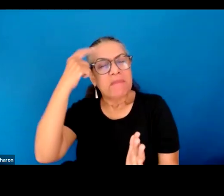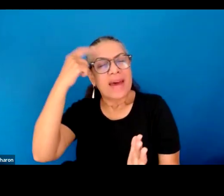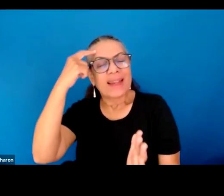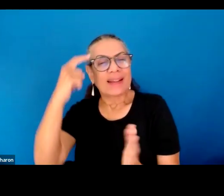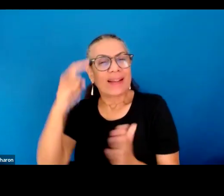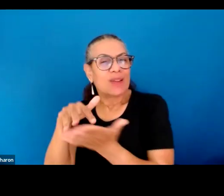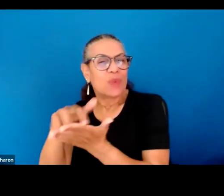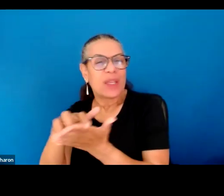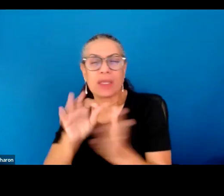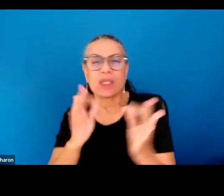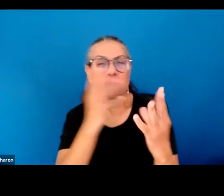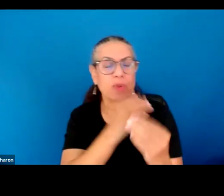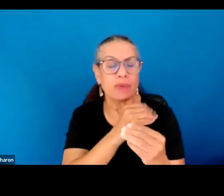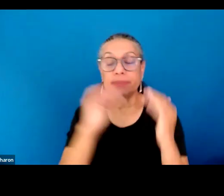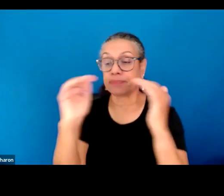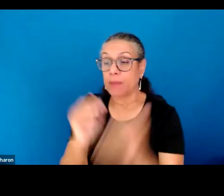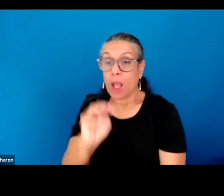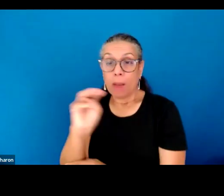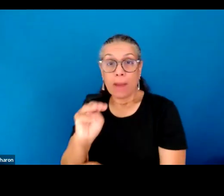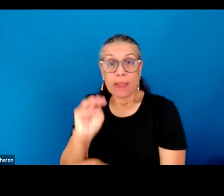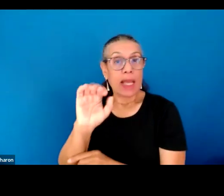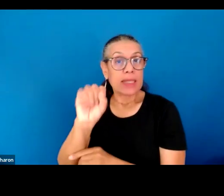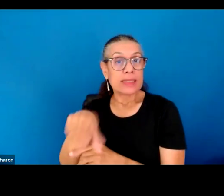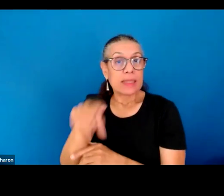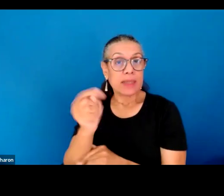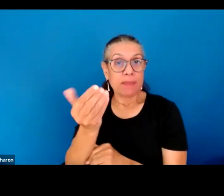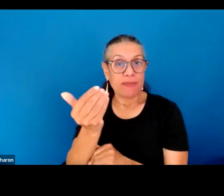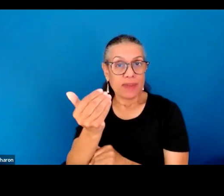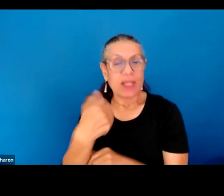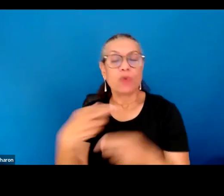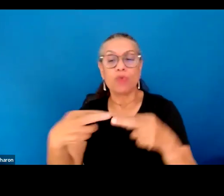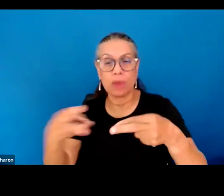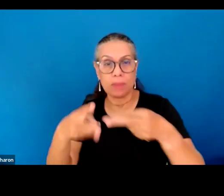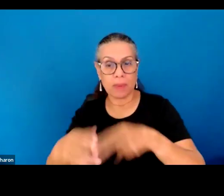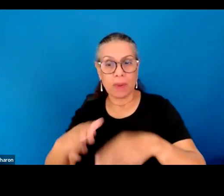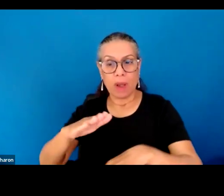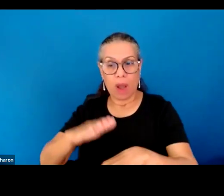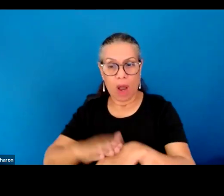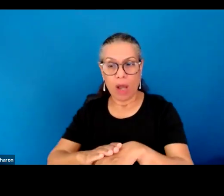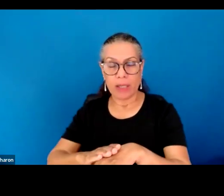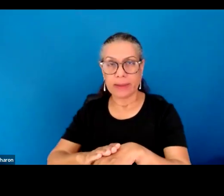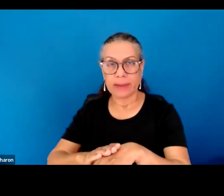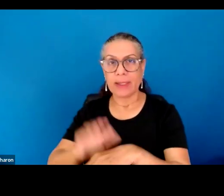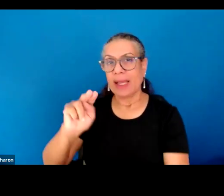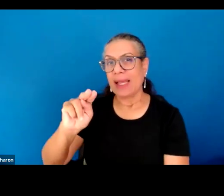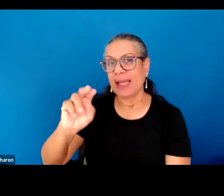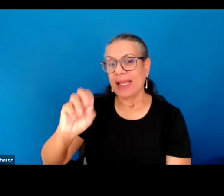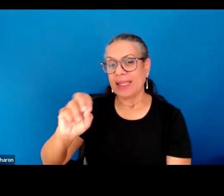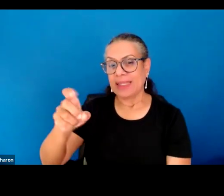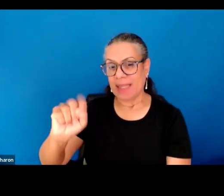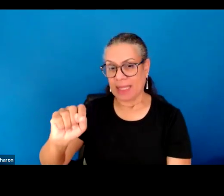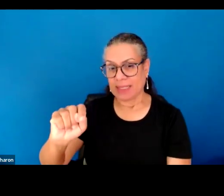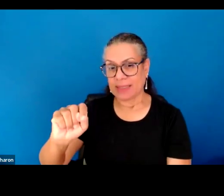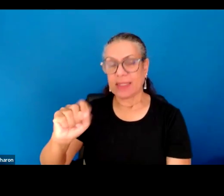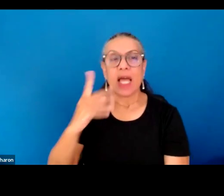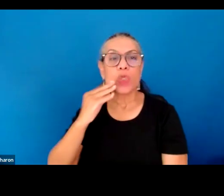And then on Monday, the September 15th, we're going to cut the ribbon on Next. So our Next program is providing the